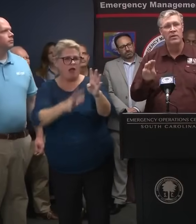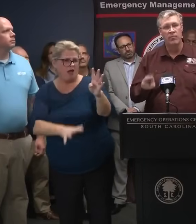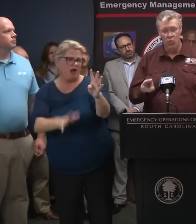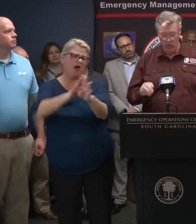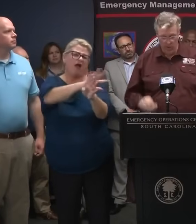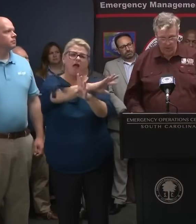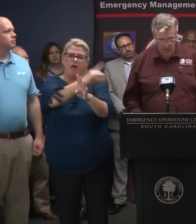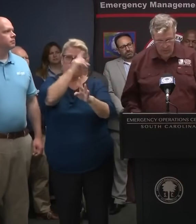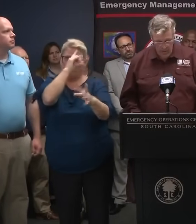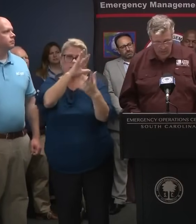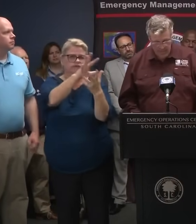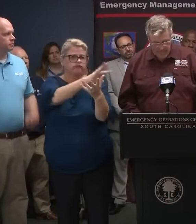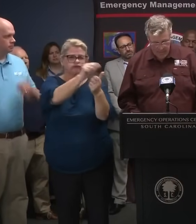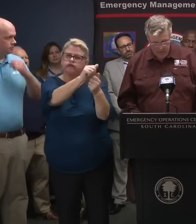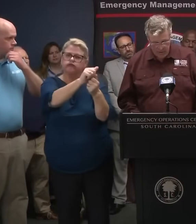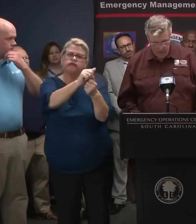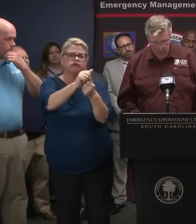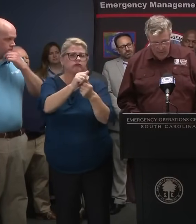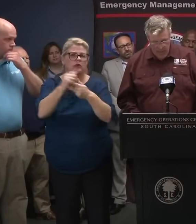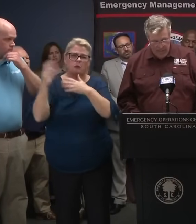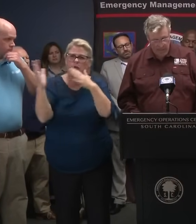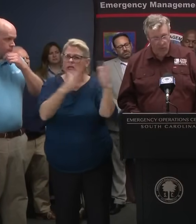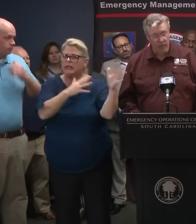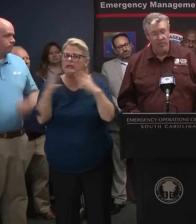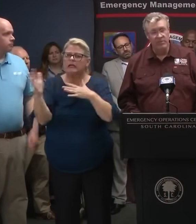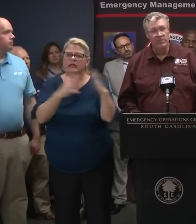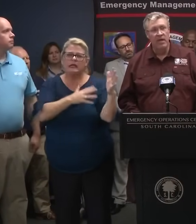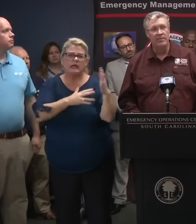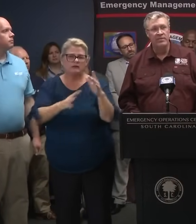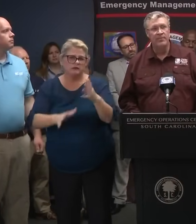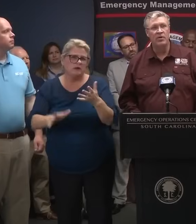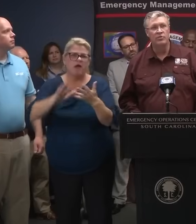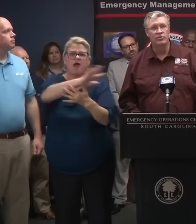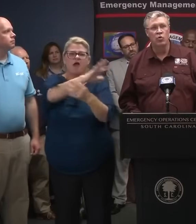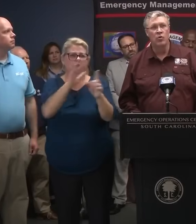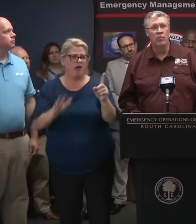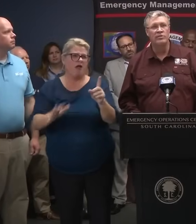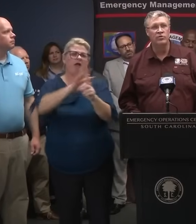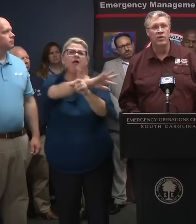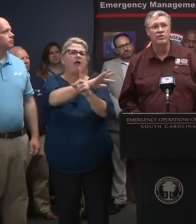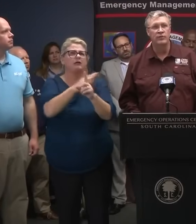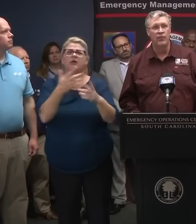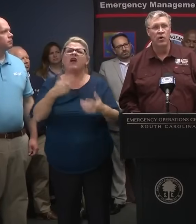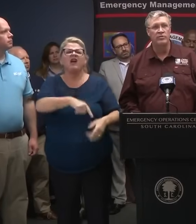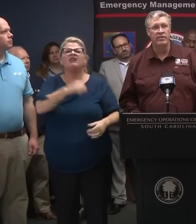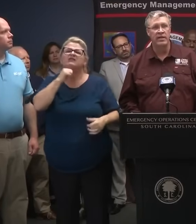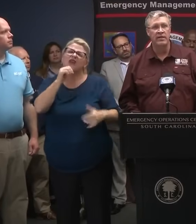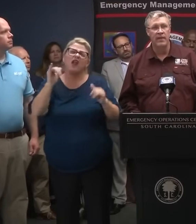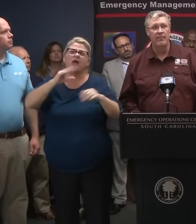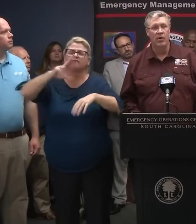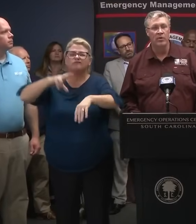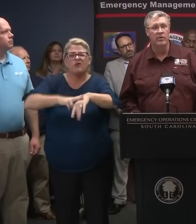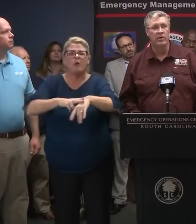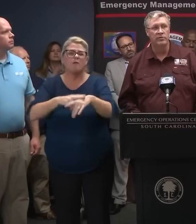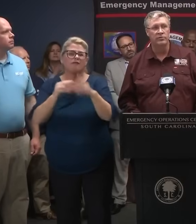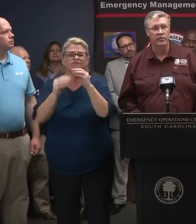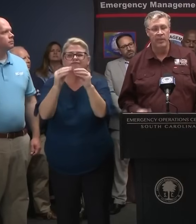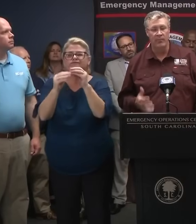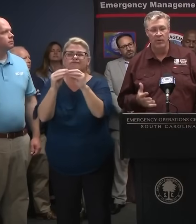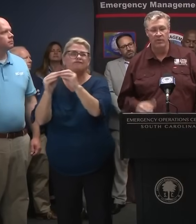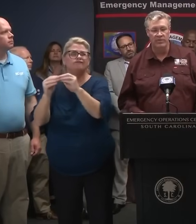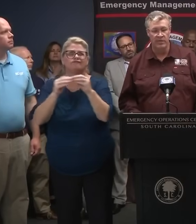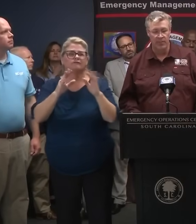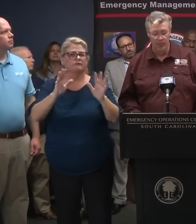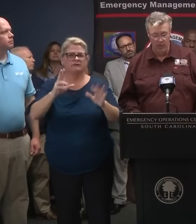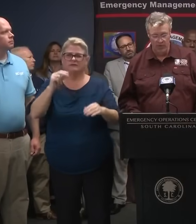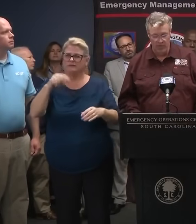wind, more damage. And so this is not a typical storm restoration for our state in that part of the country,